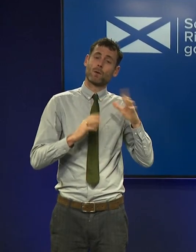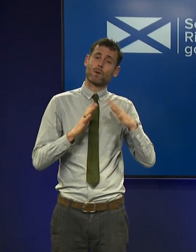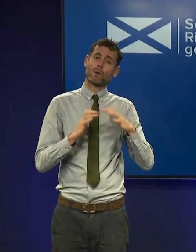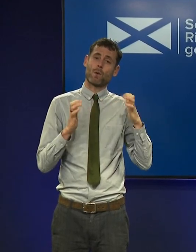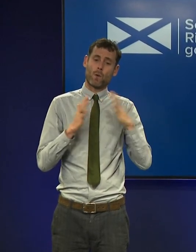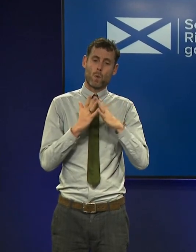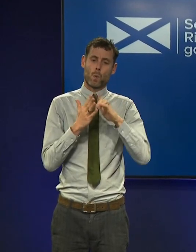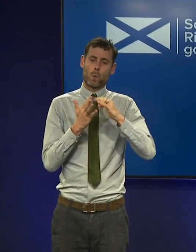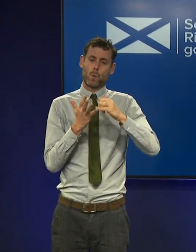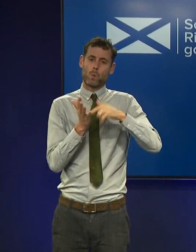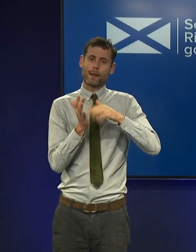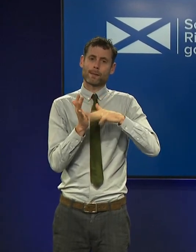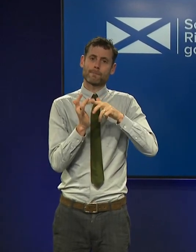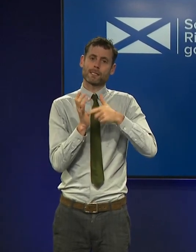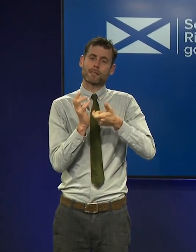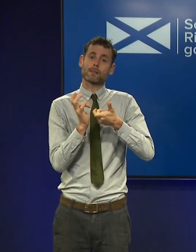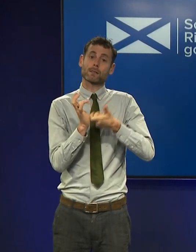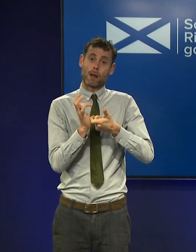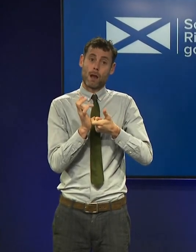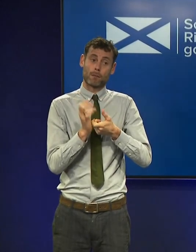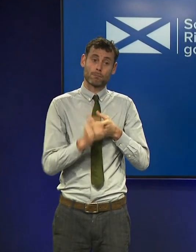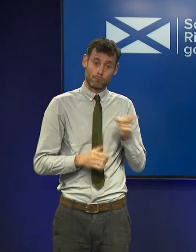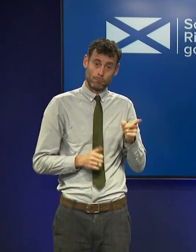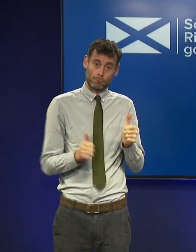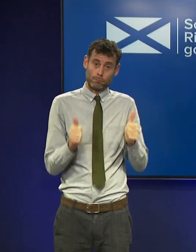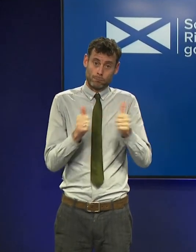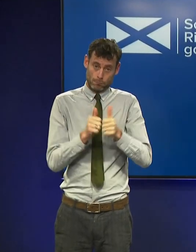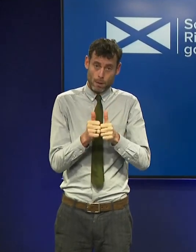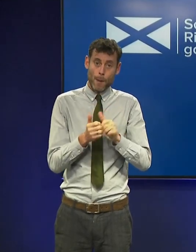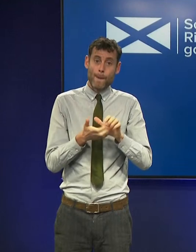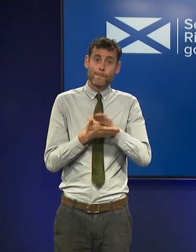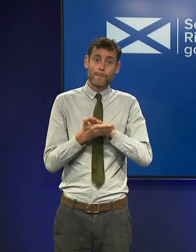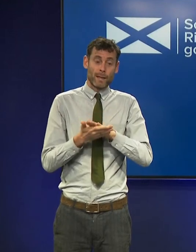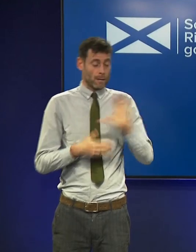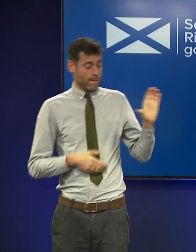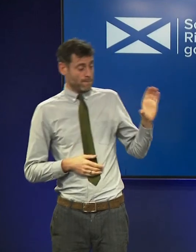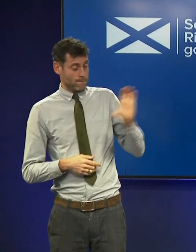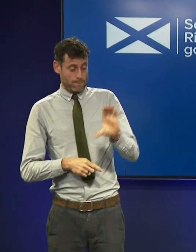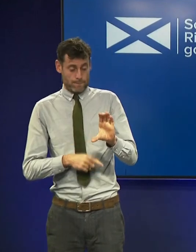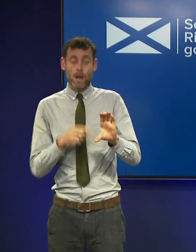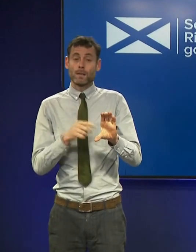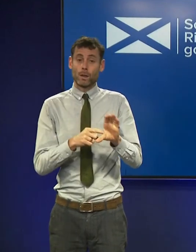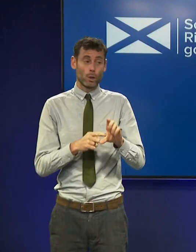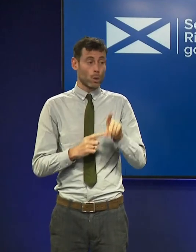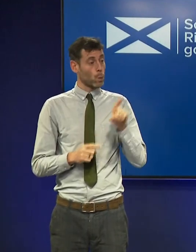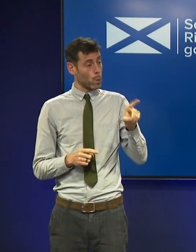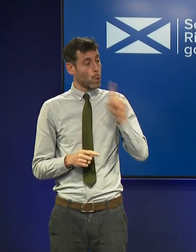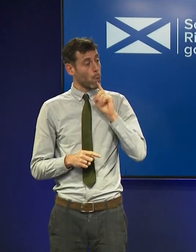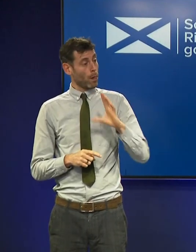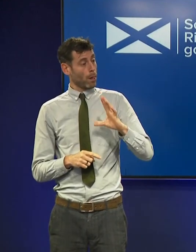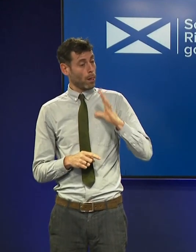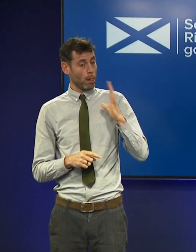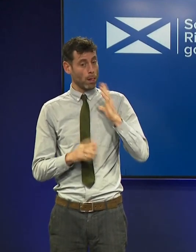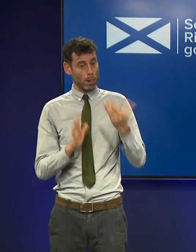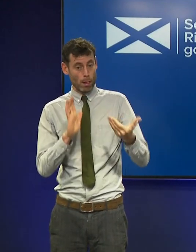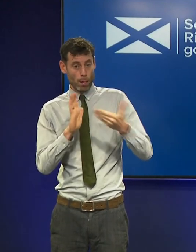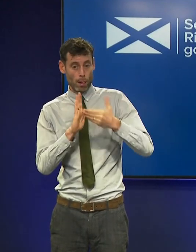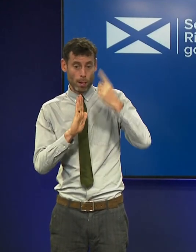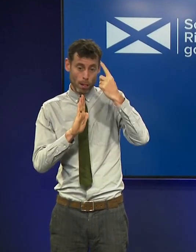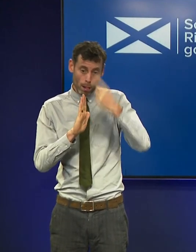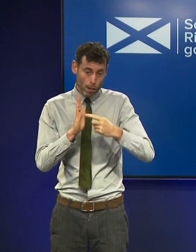the confidence you need to perhaps bring in more restrictions and protections, even perhaps on a circuit breaker basis ahead of